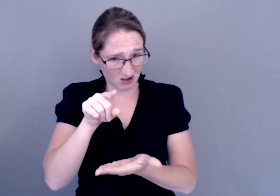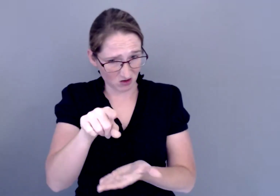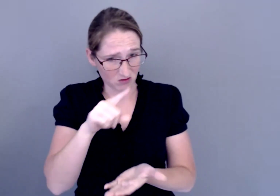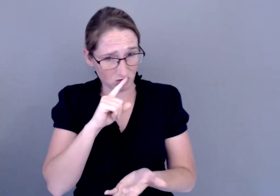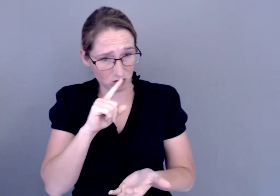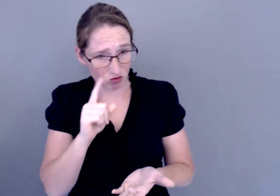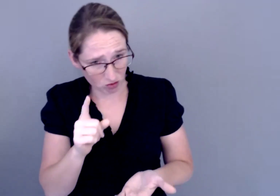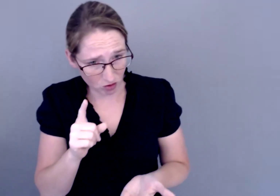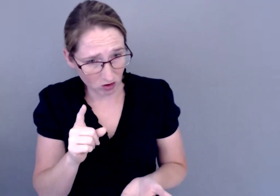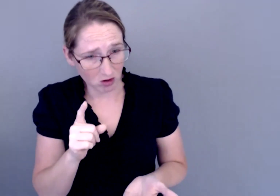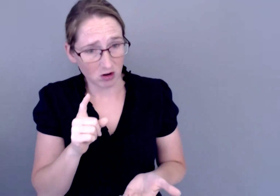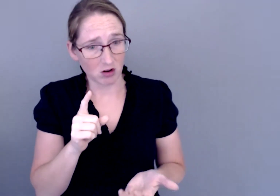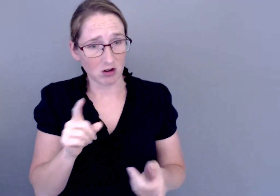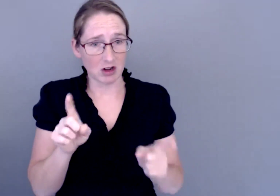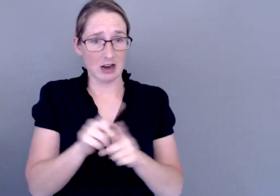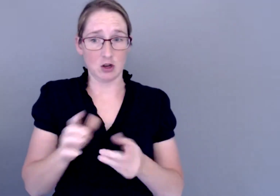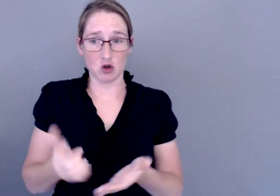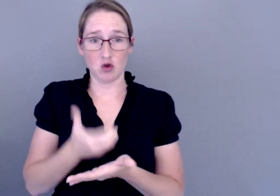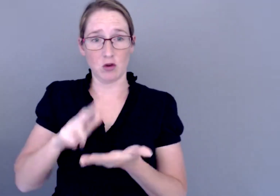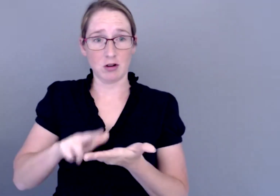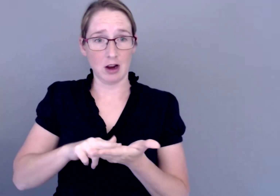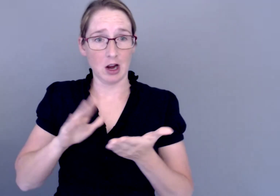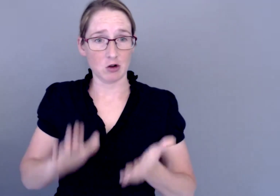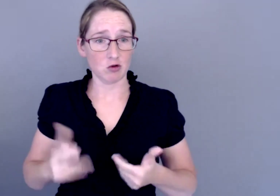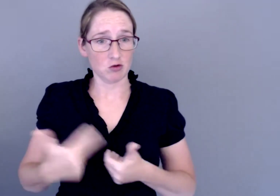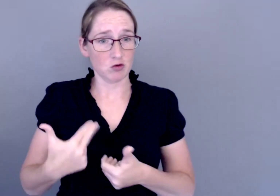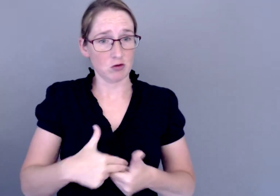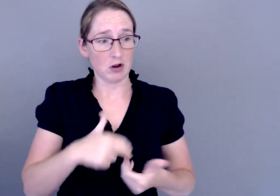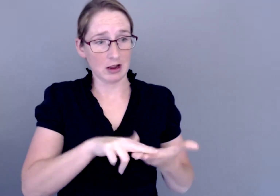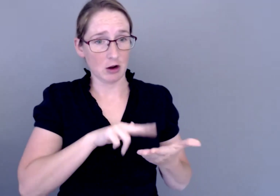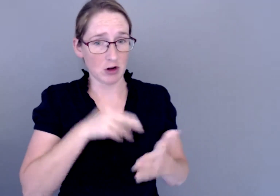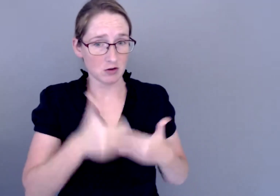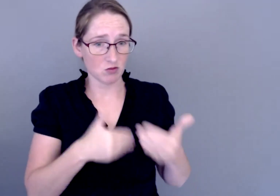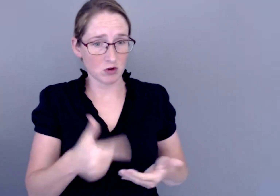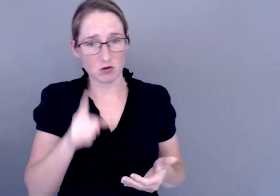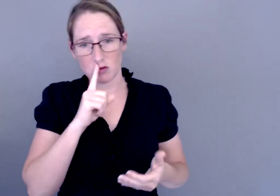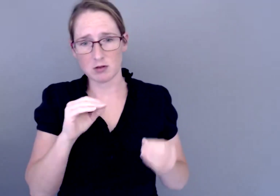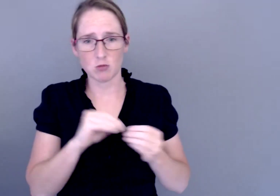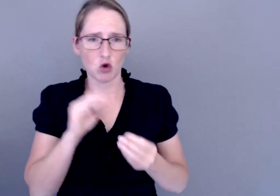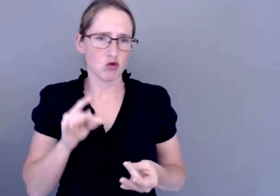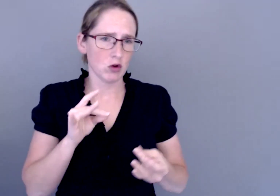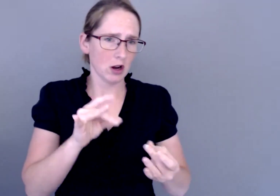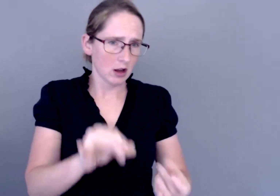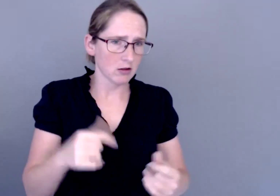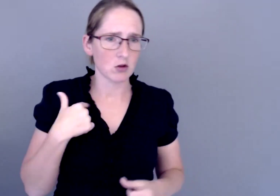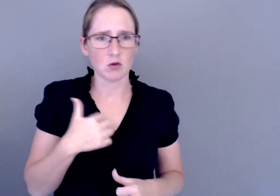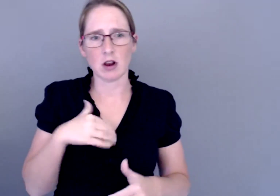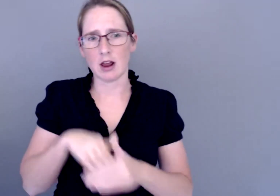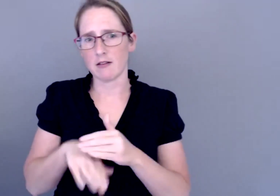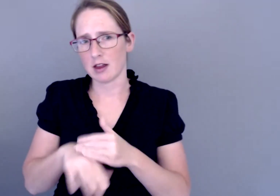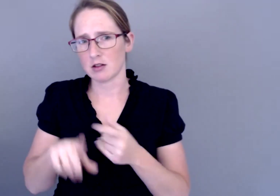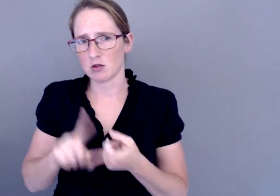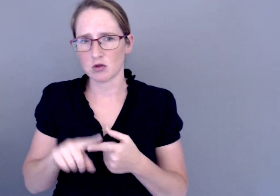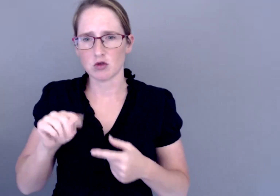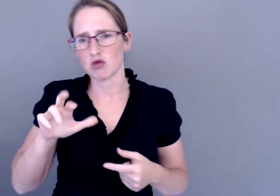sure that as new contractors are coming on, the contracting process is more streamlined? We have access to tracks and